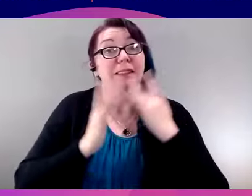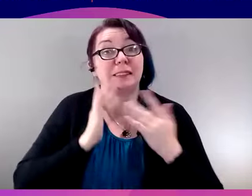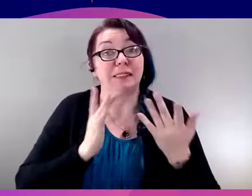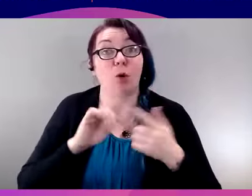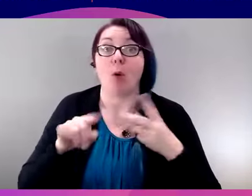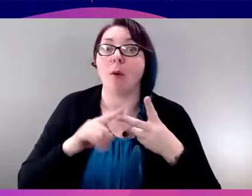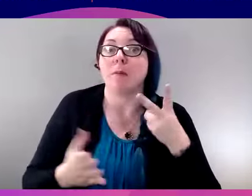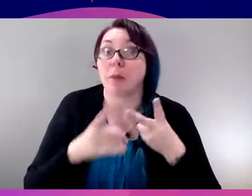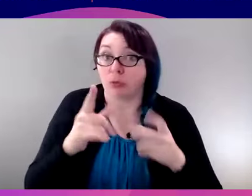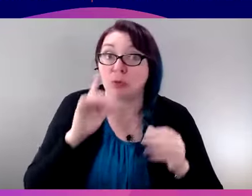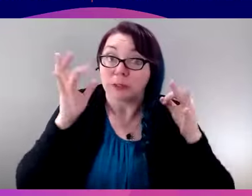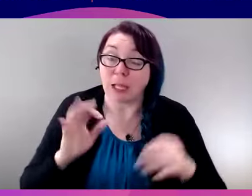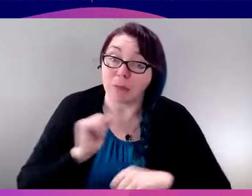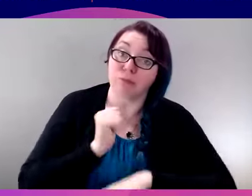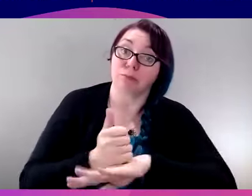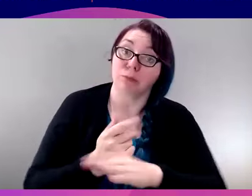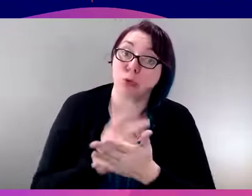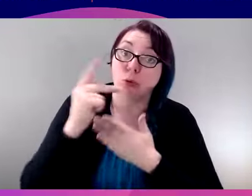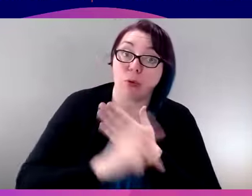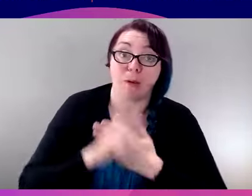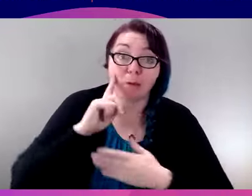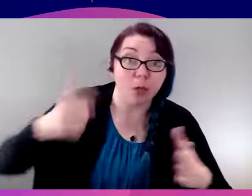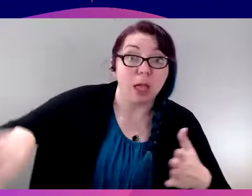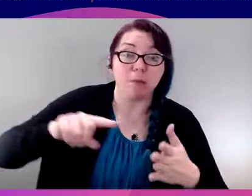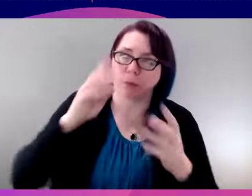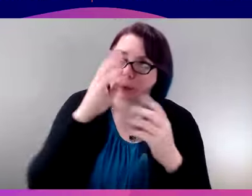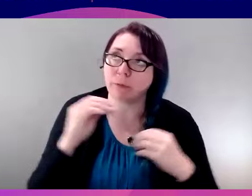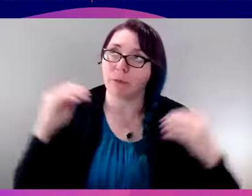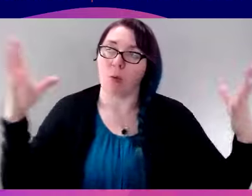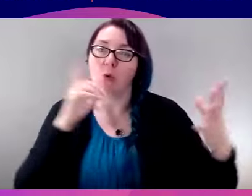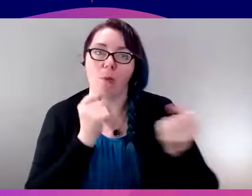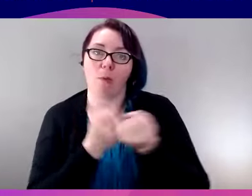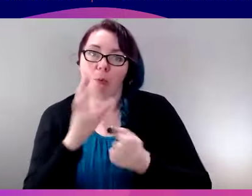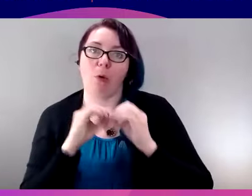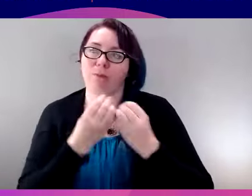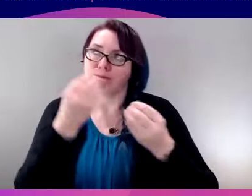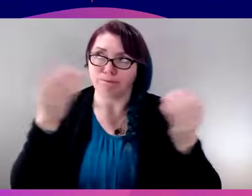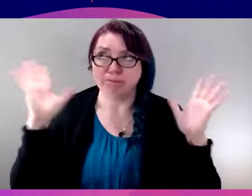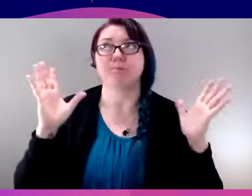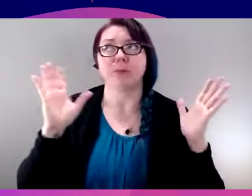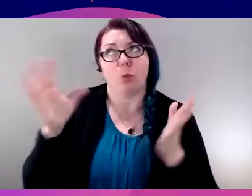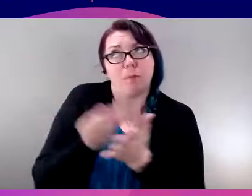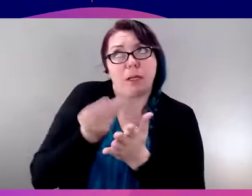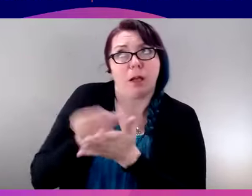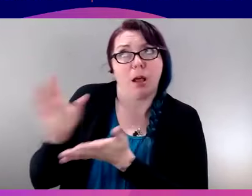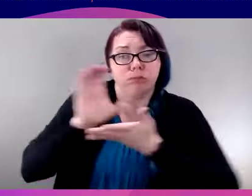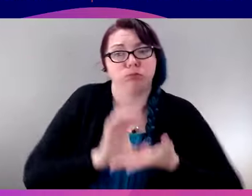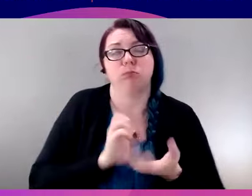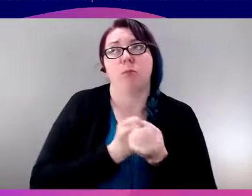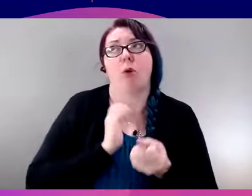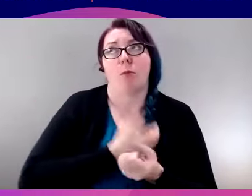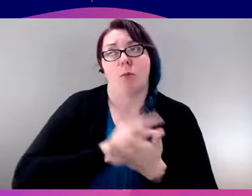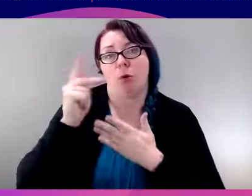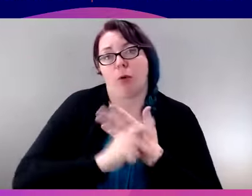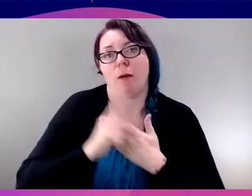is doing to support survivors with animals. Additionally, you could advocate by utilizing your organization's social media to